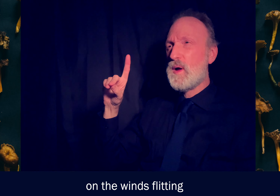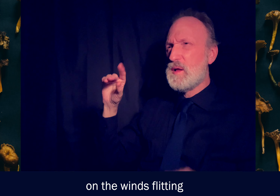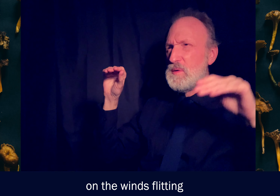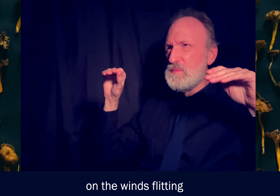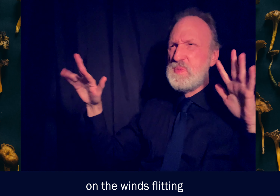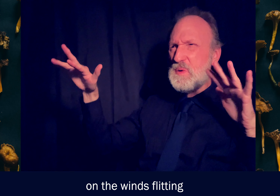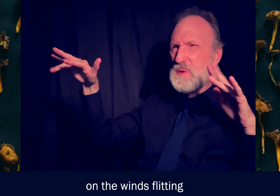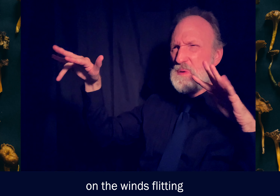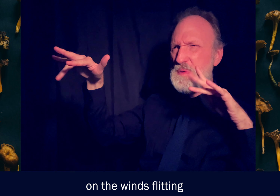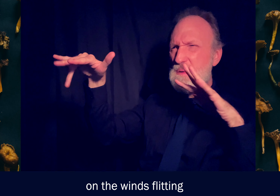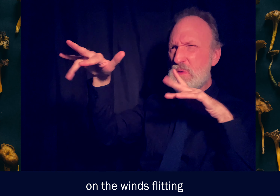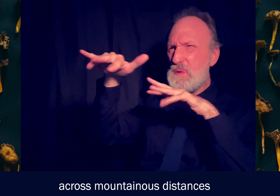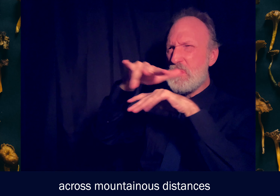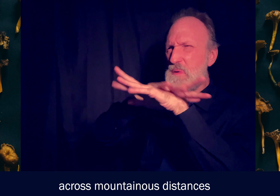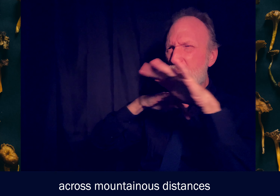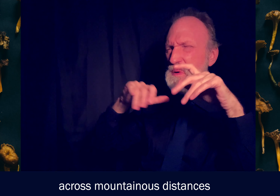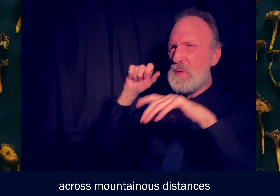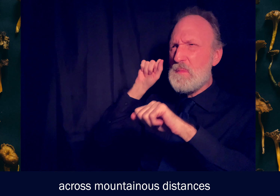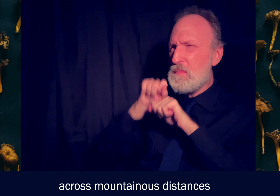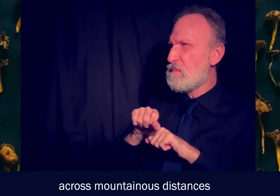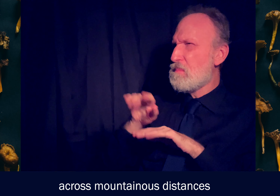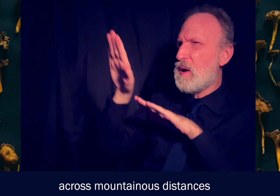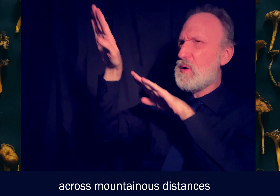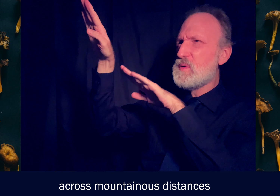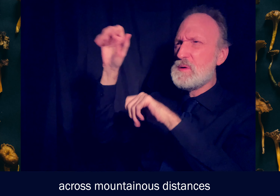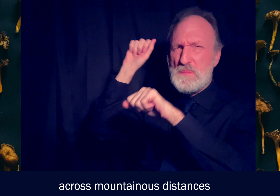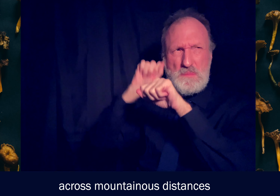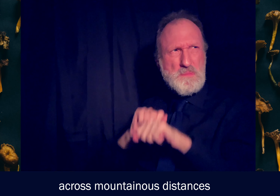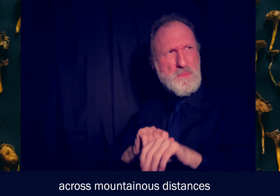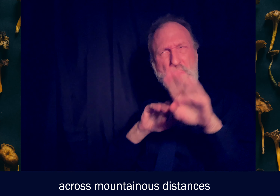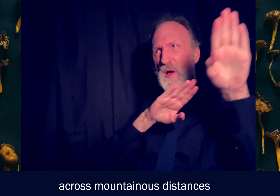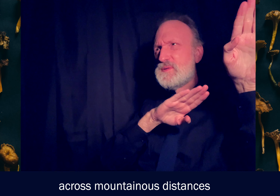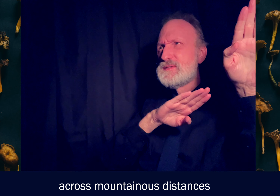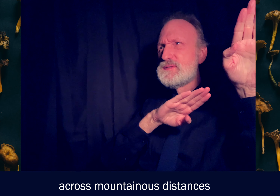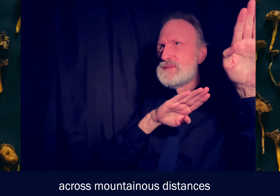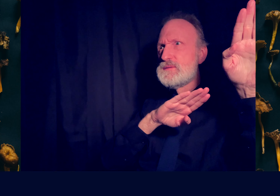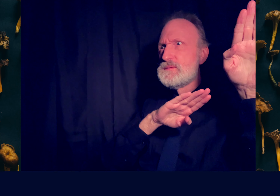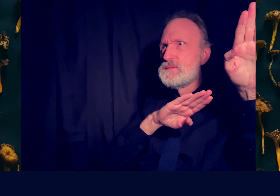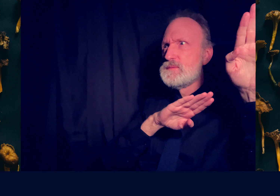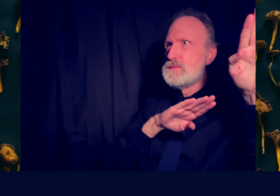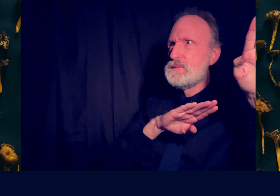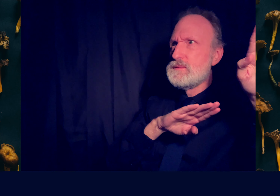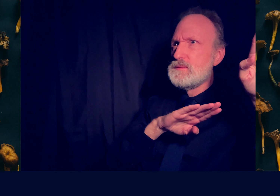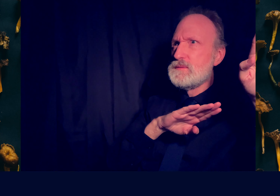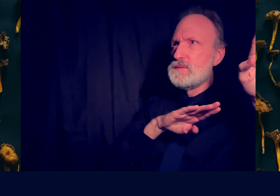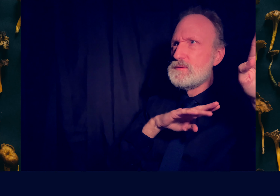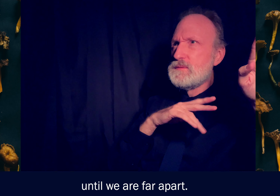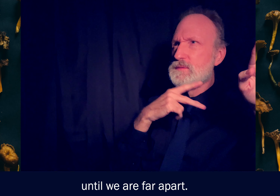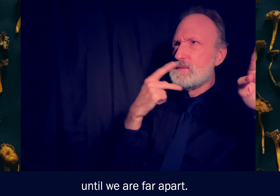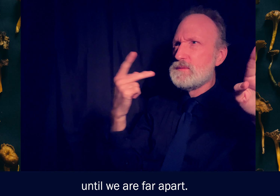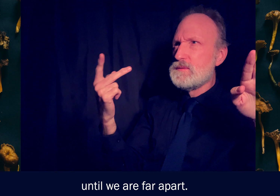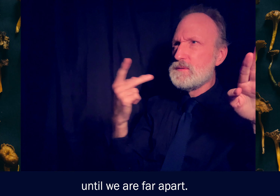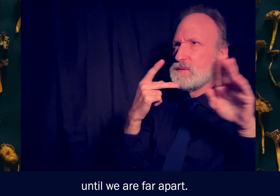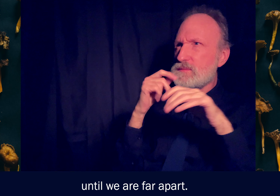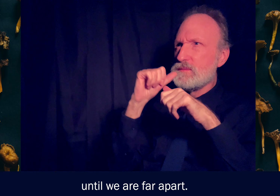across mountainous distances until we are